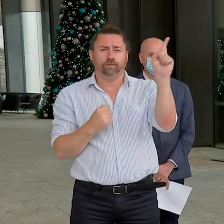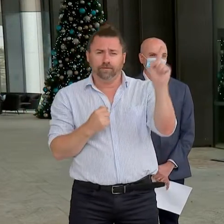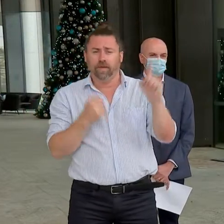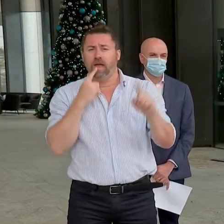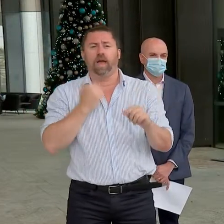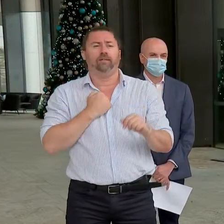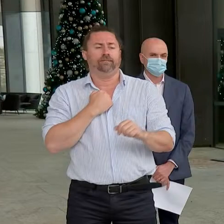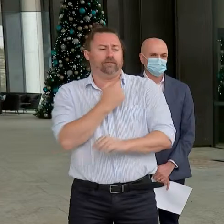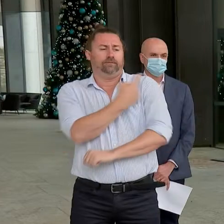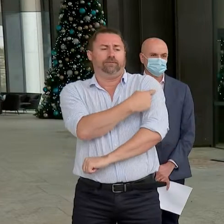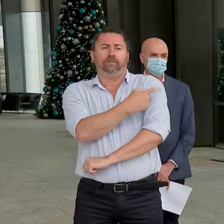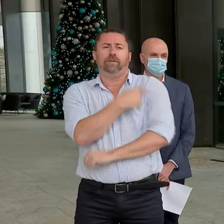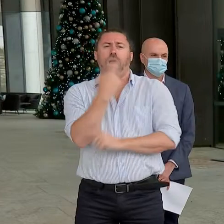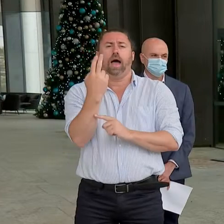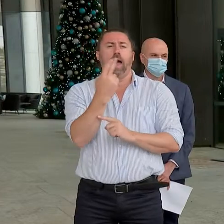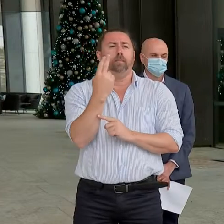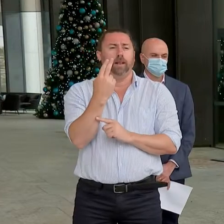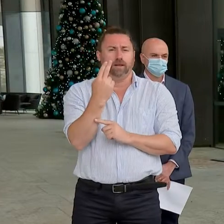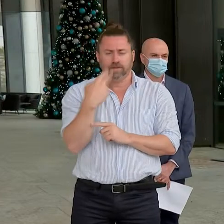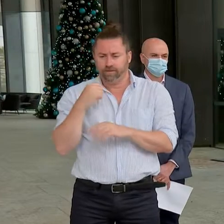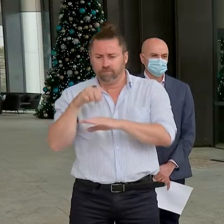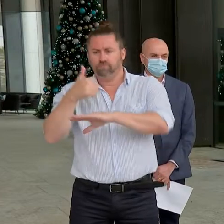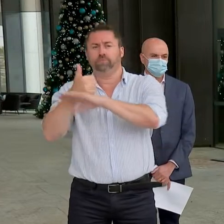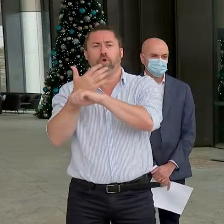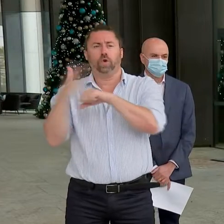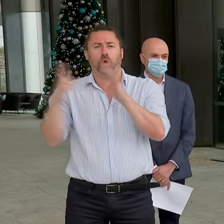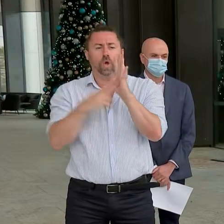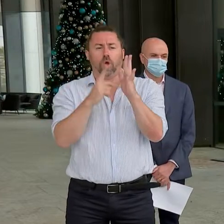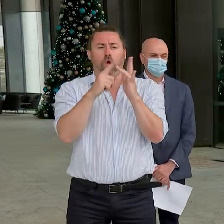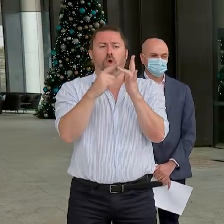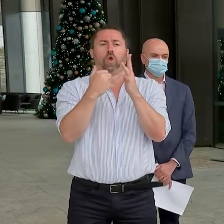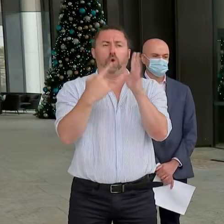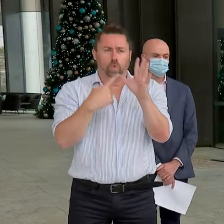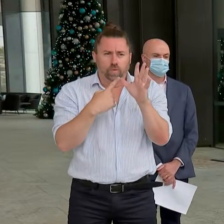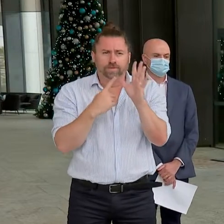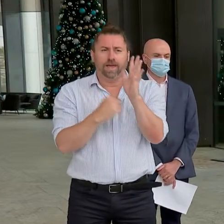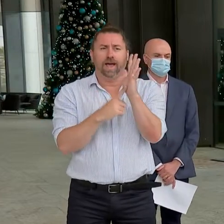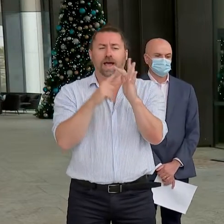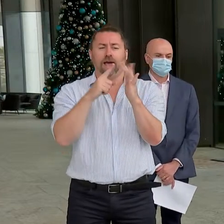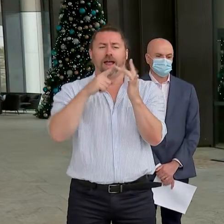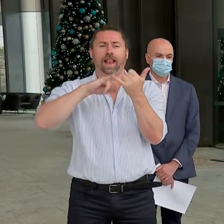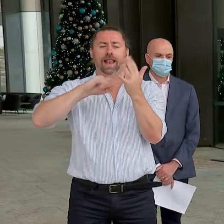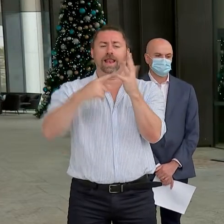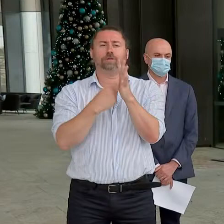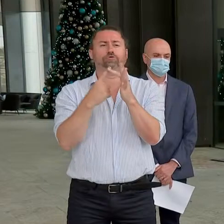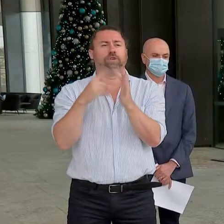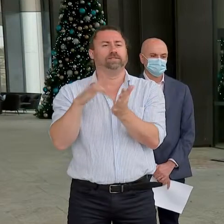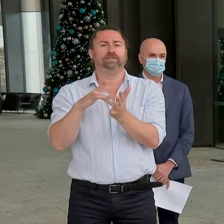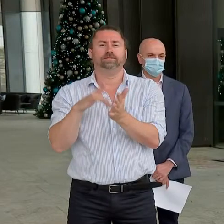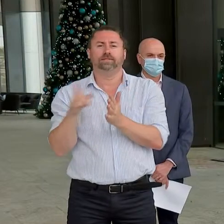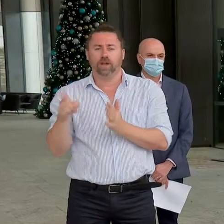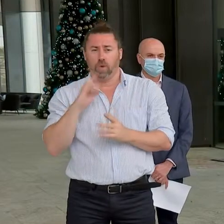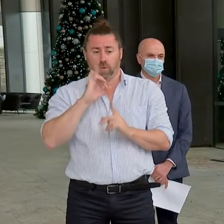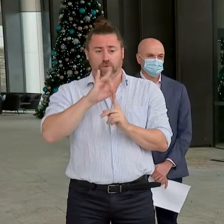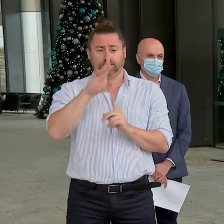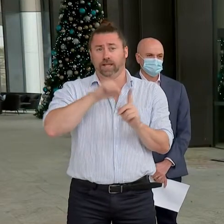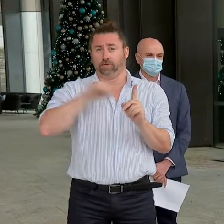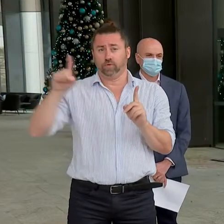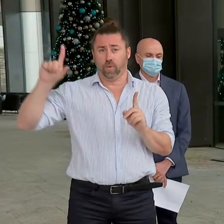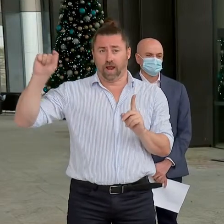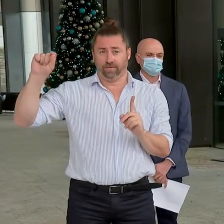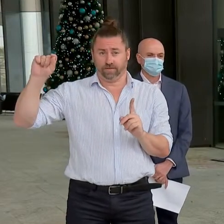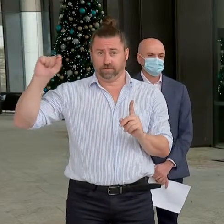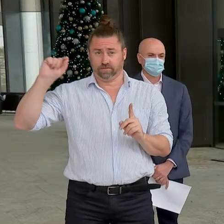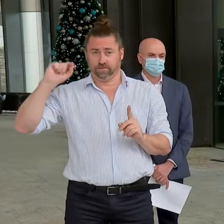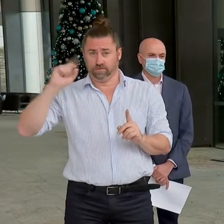have opened an additional clinic at the Noosa Leisure Centre. Today that'll open from 10 a.m. to 11 p.m, and then from